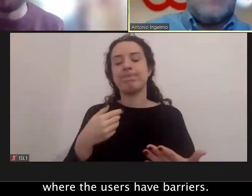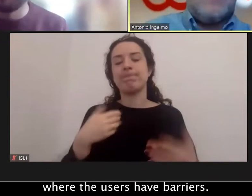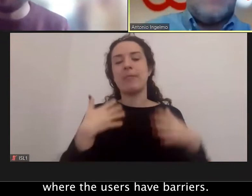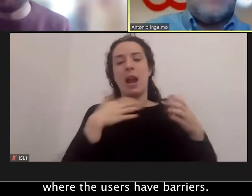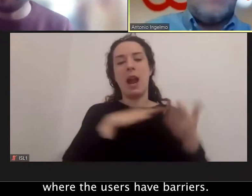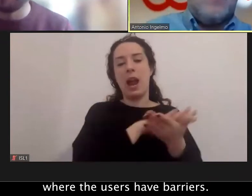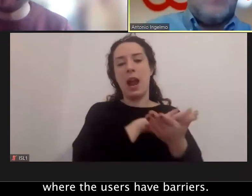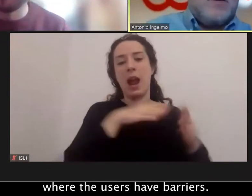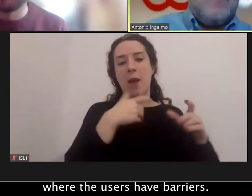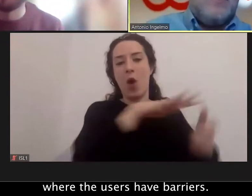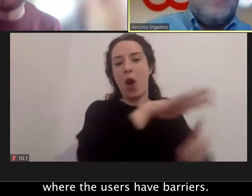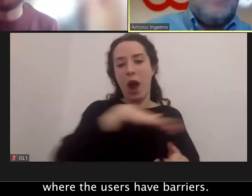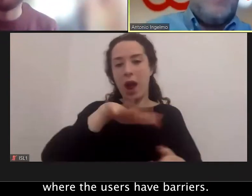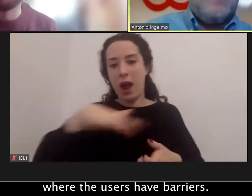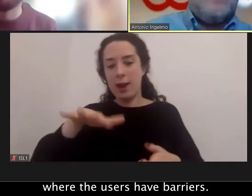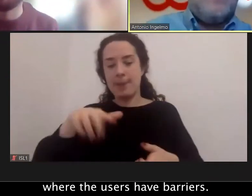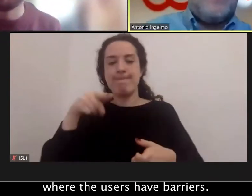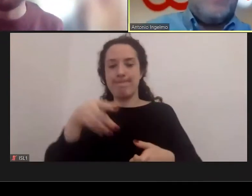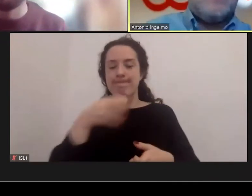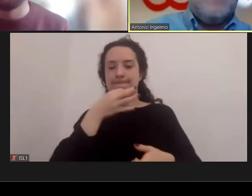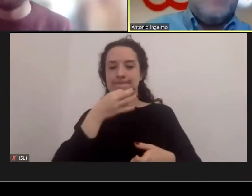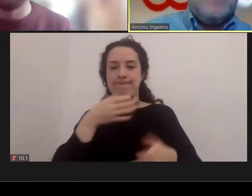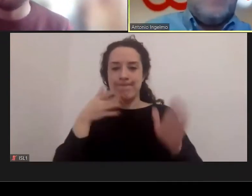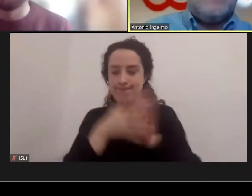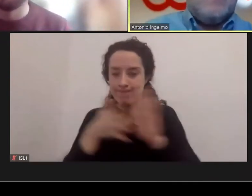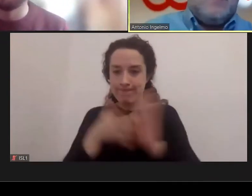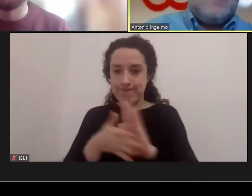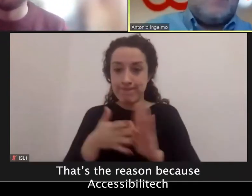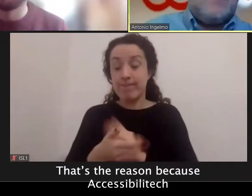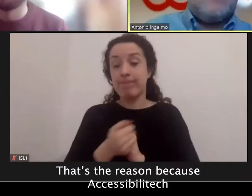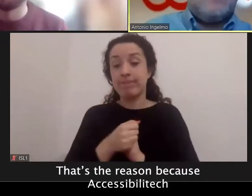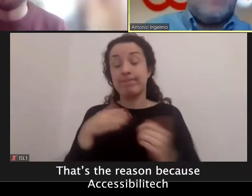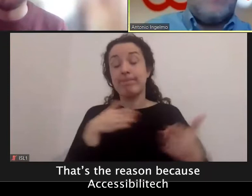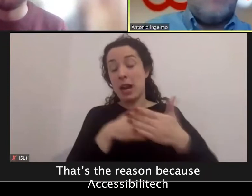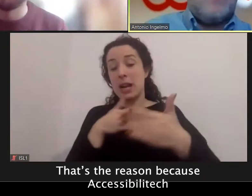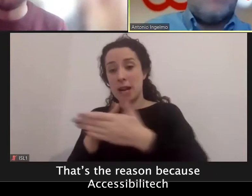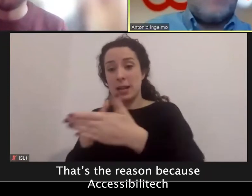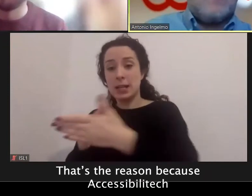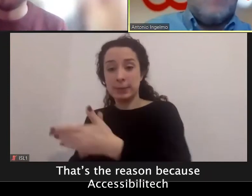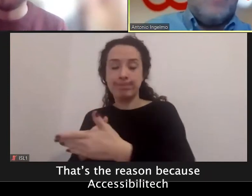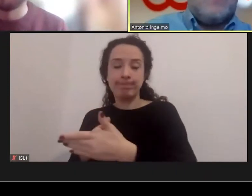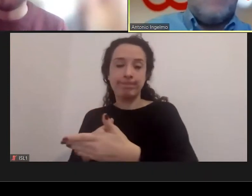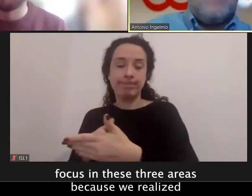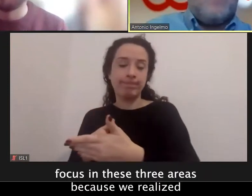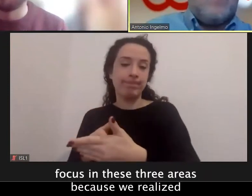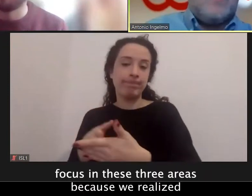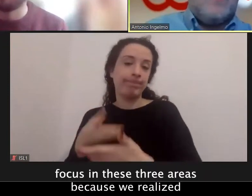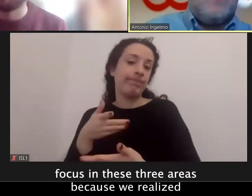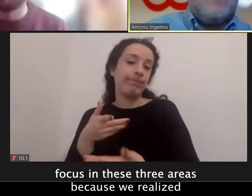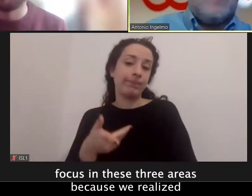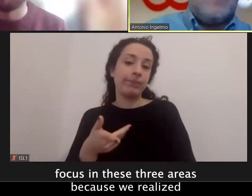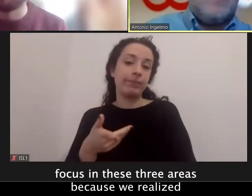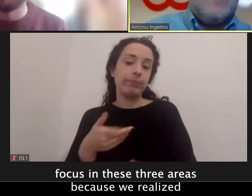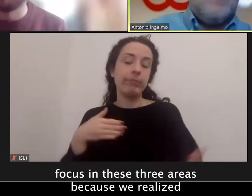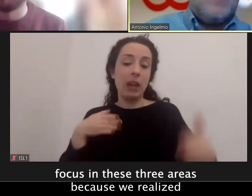where the users have the barrier, and that's the reason because accessibility focus in these